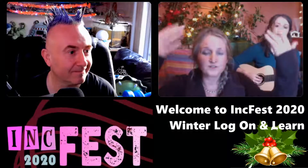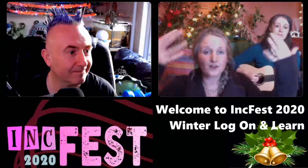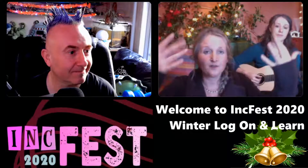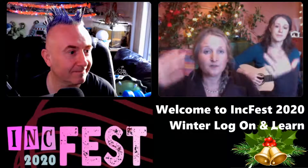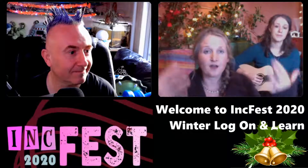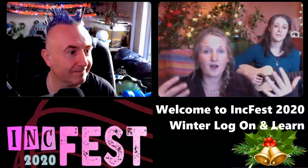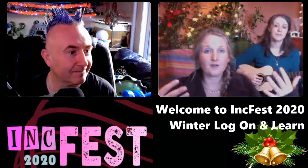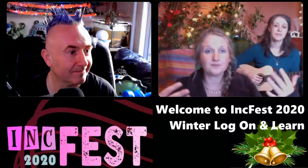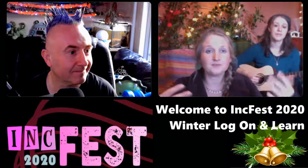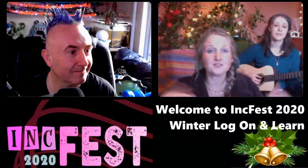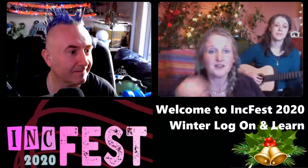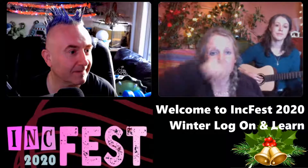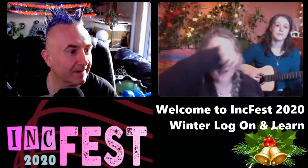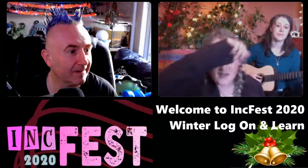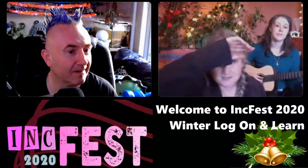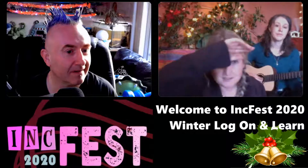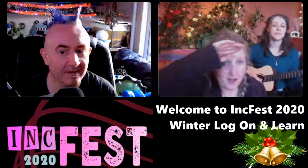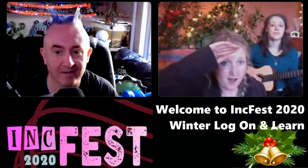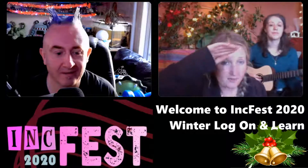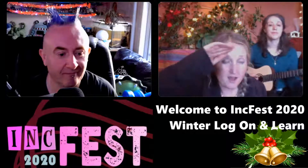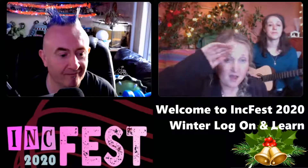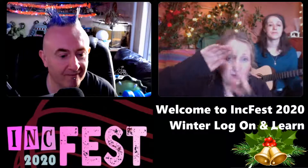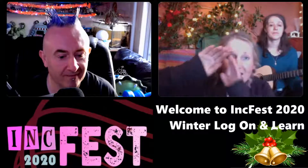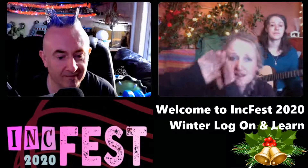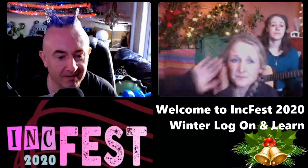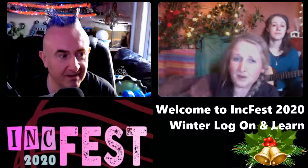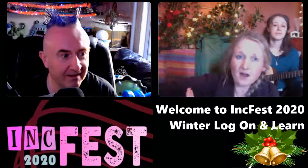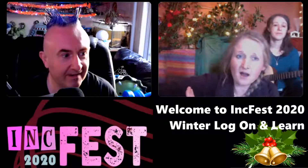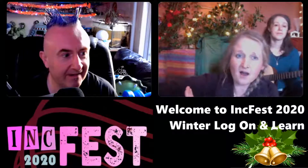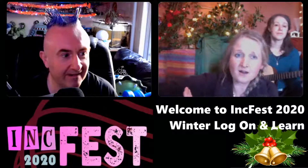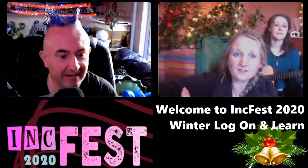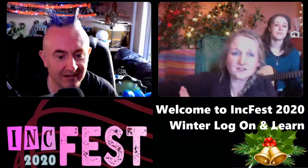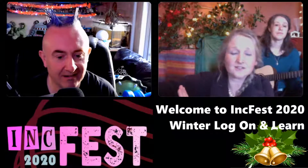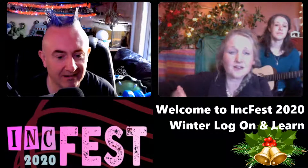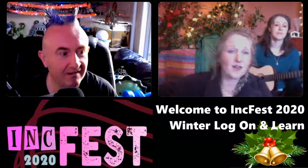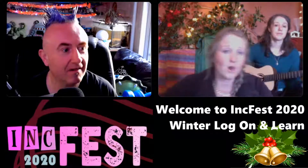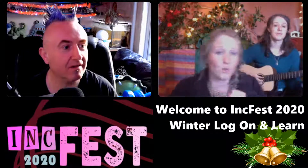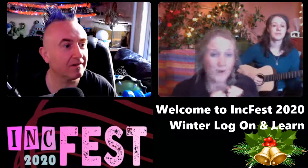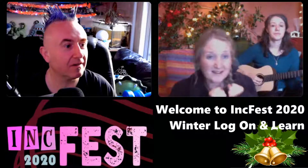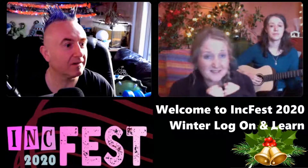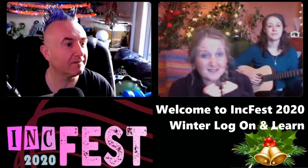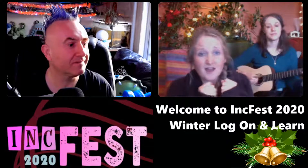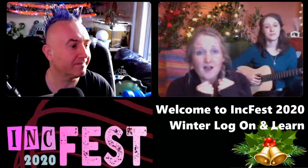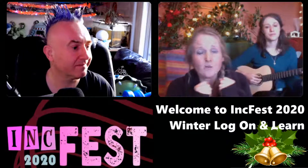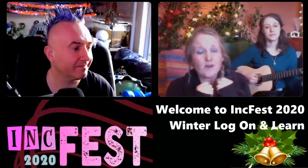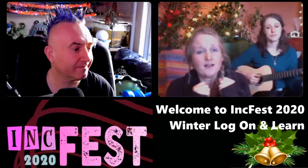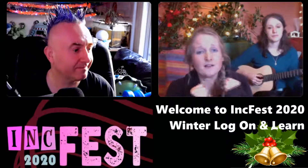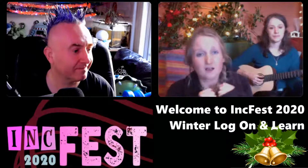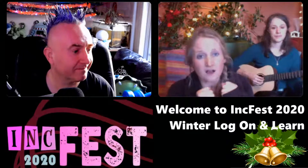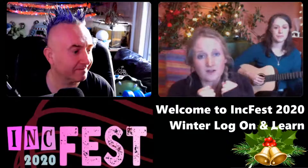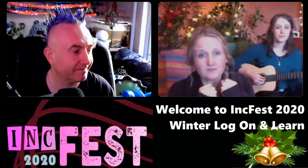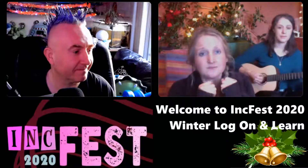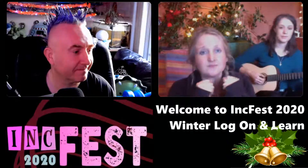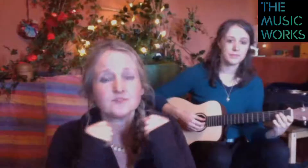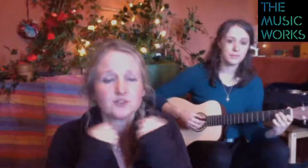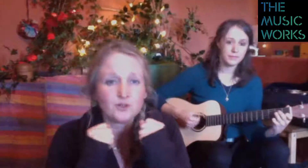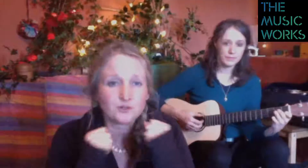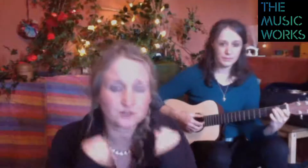Autumn comes, the summer is past, winter will come too